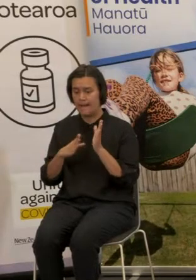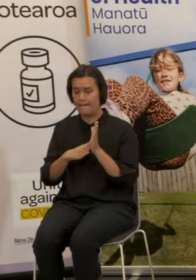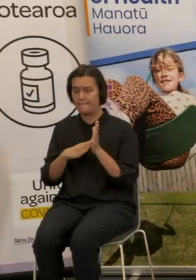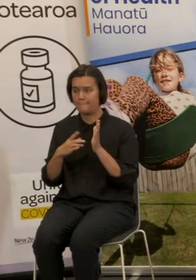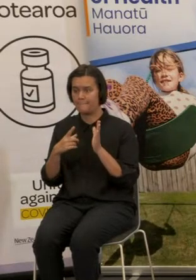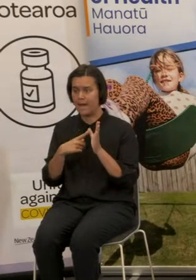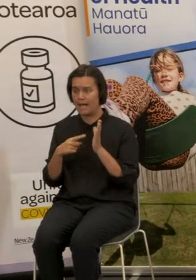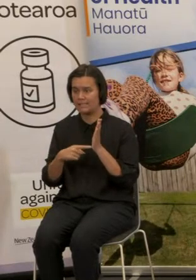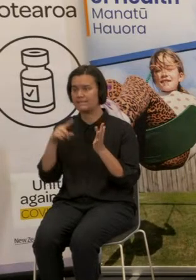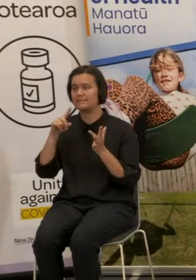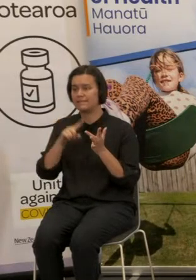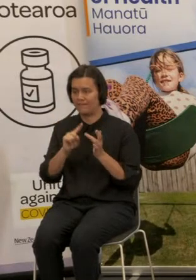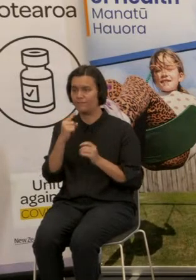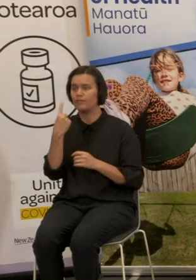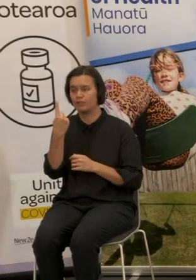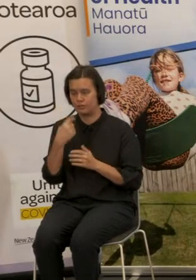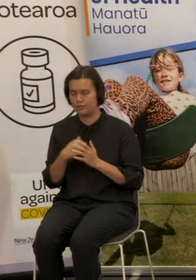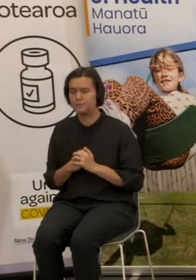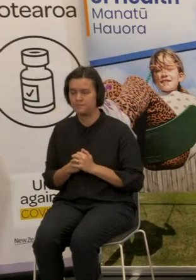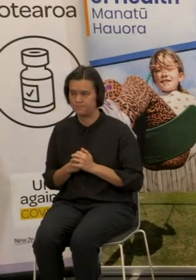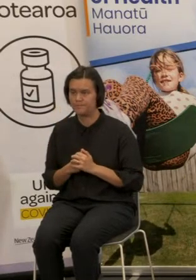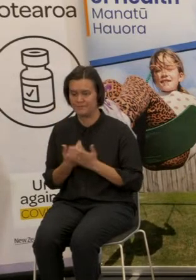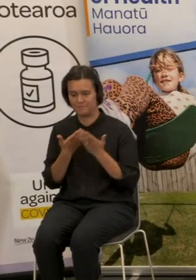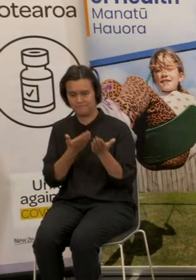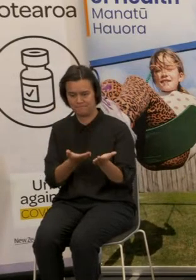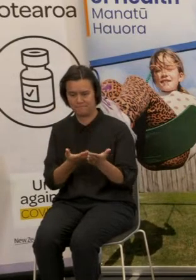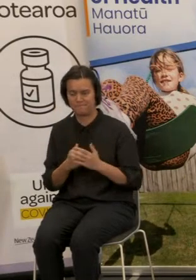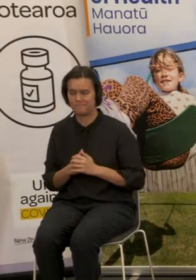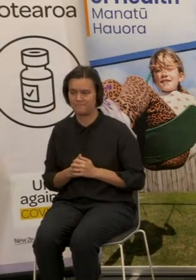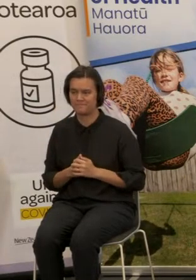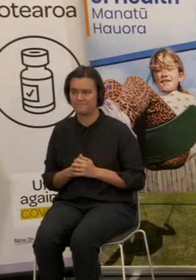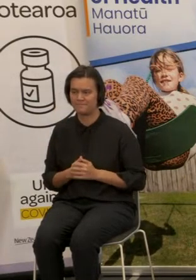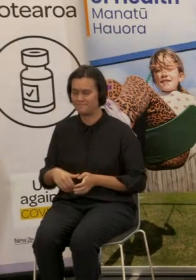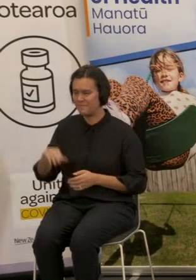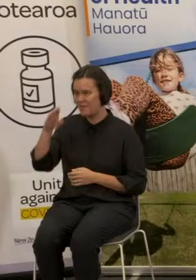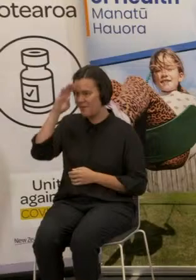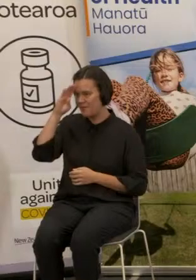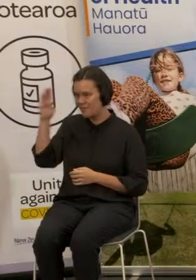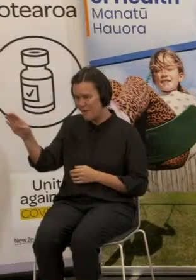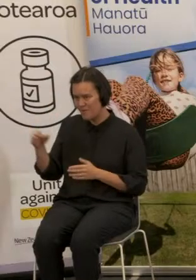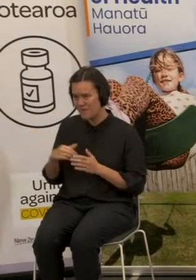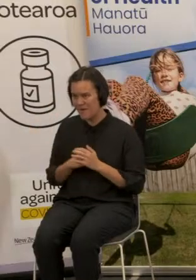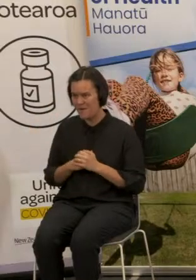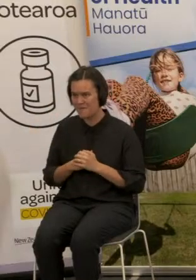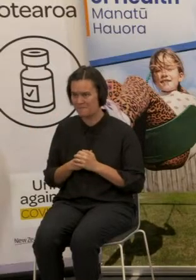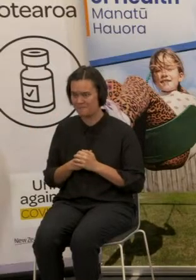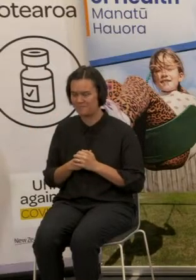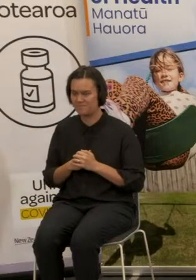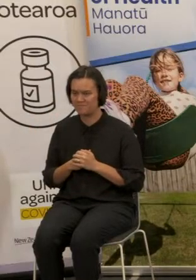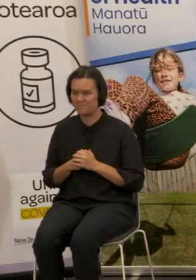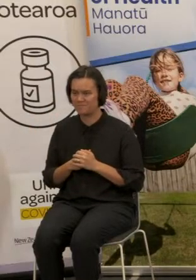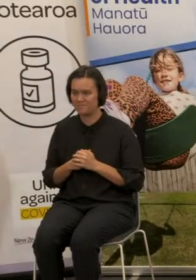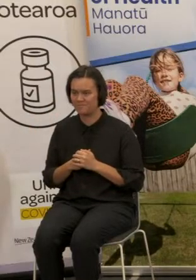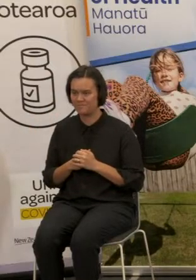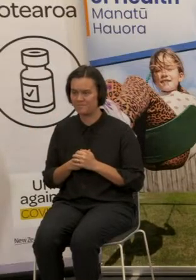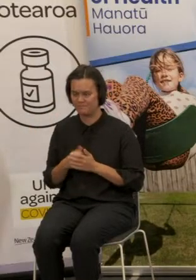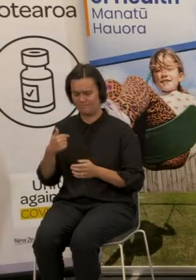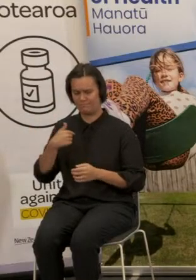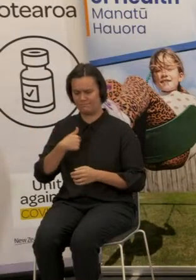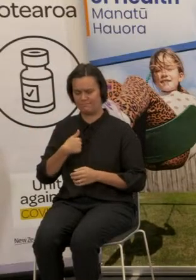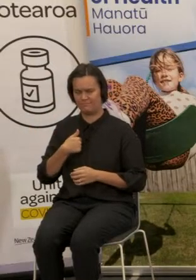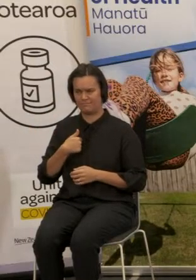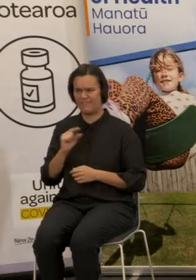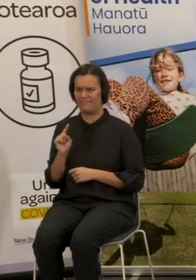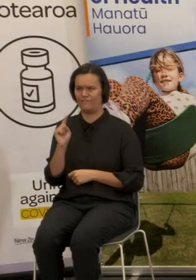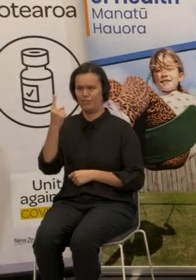will continue to reach out to our more vulnerable communities. So Tamati, kia ora. Kia ora, Ashley, kia ora Nikki. Kia ora. Look, I really want to start as